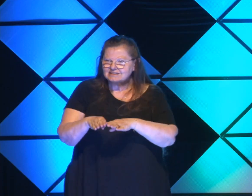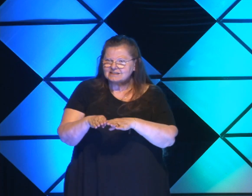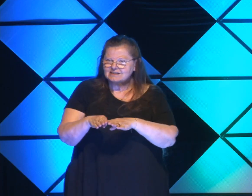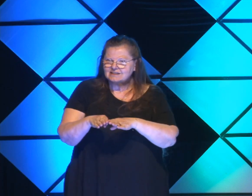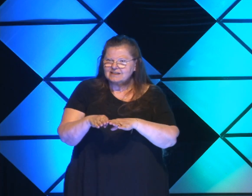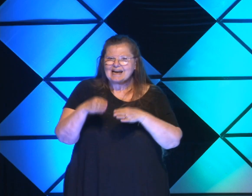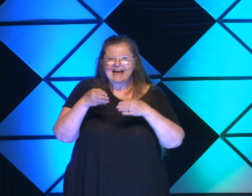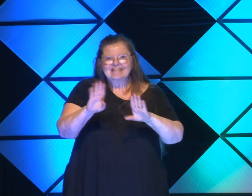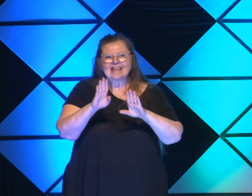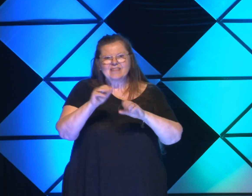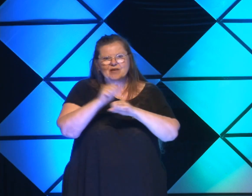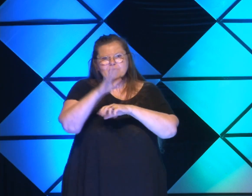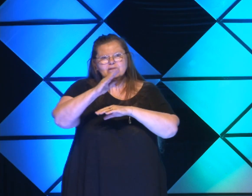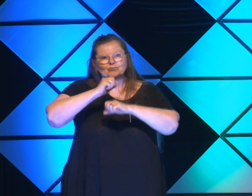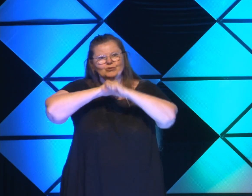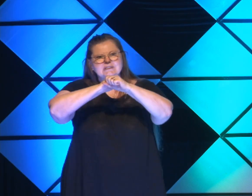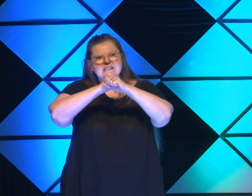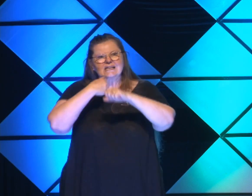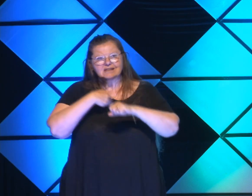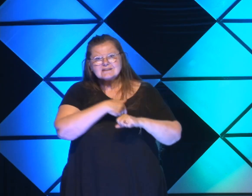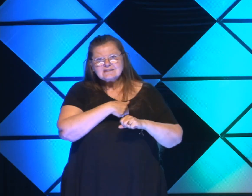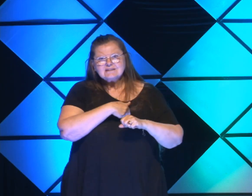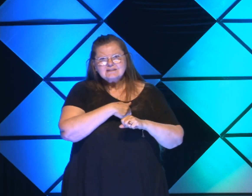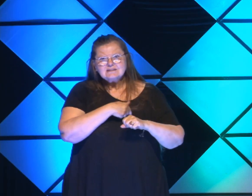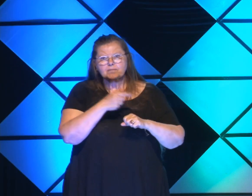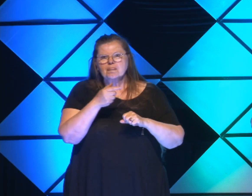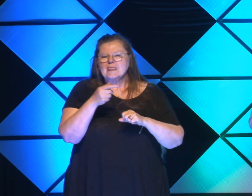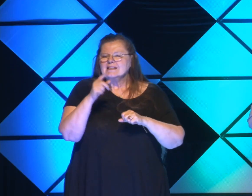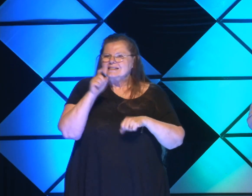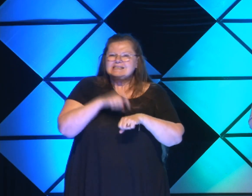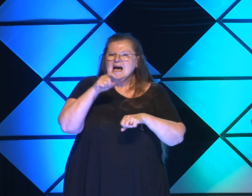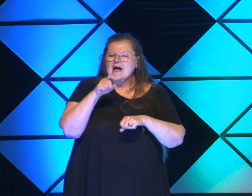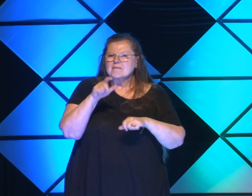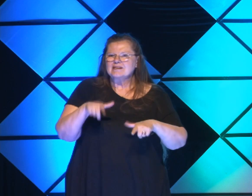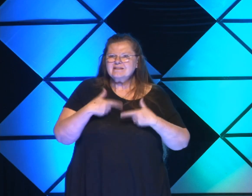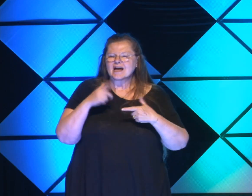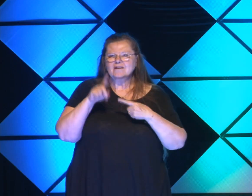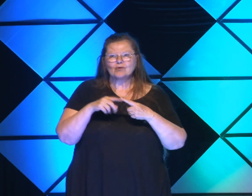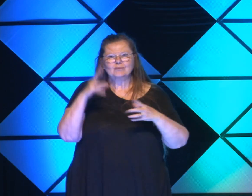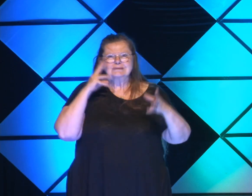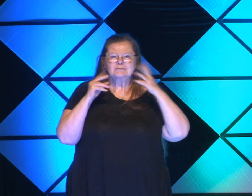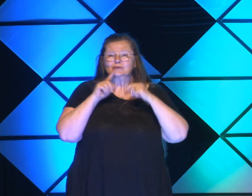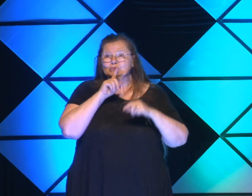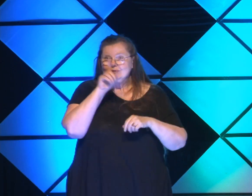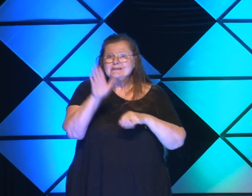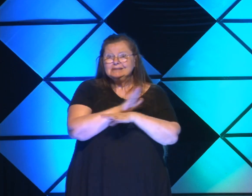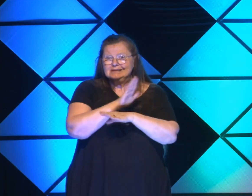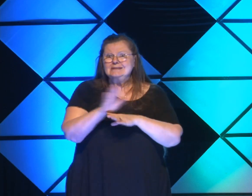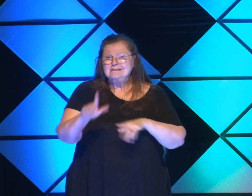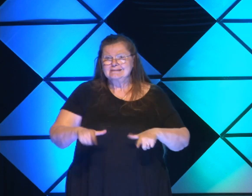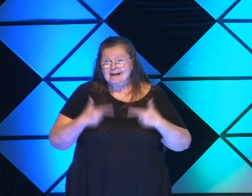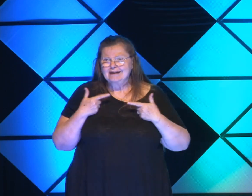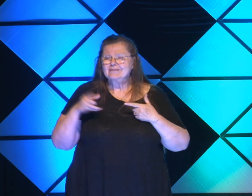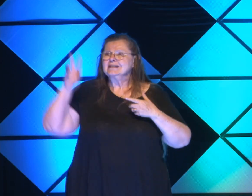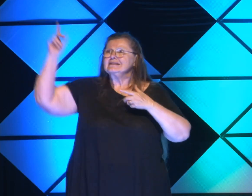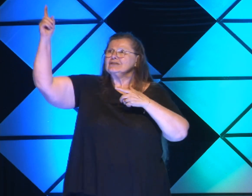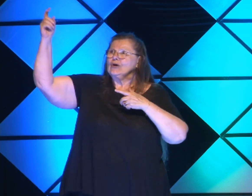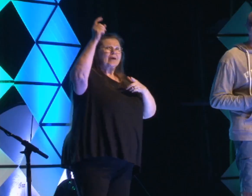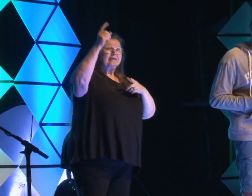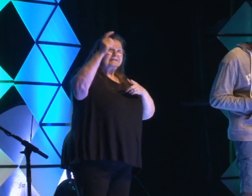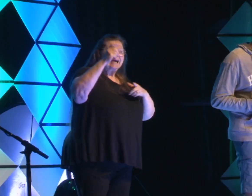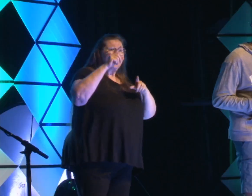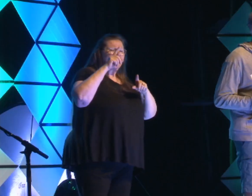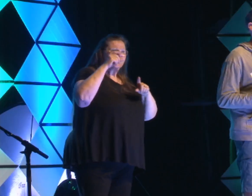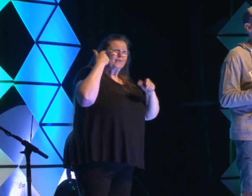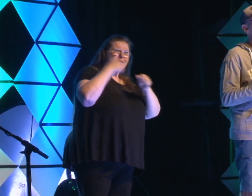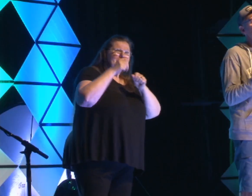us. For those moments in life that are just life. And so the journey down the mountain and the journey